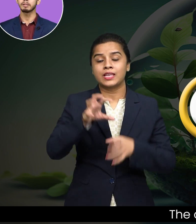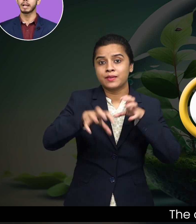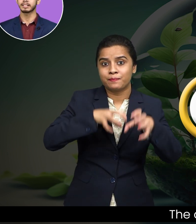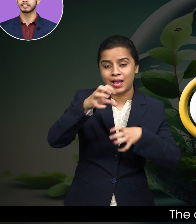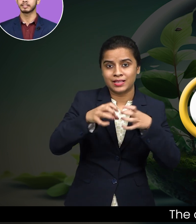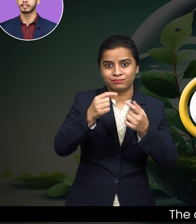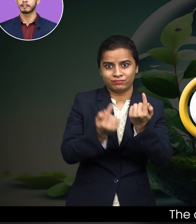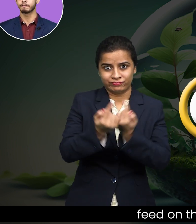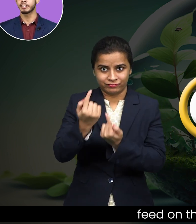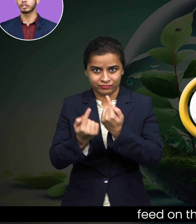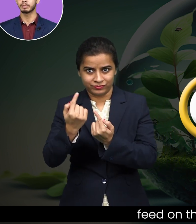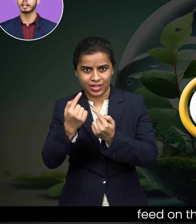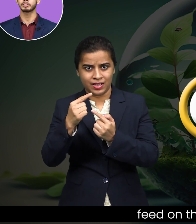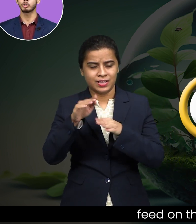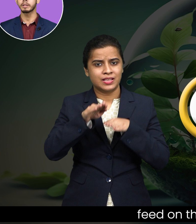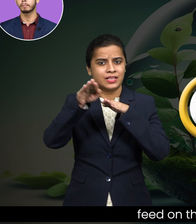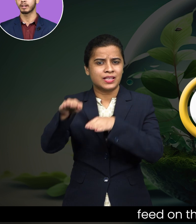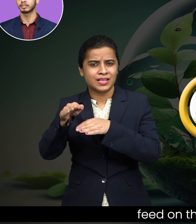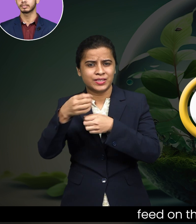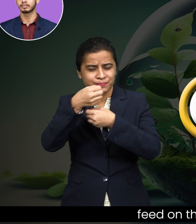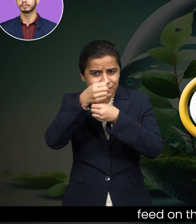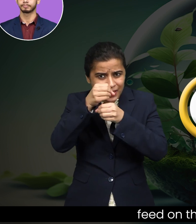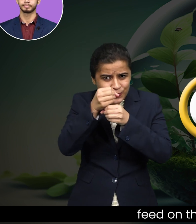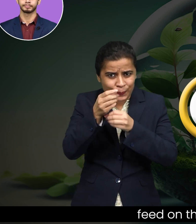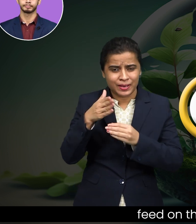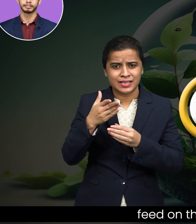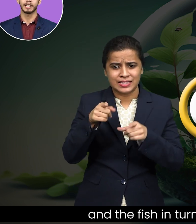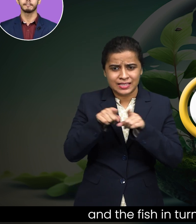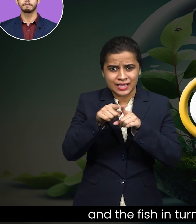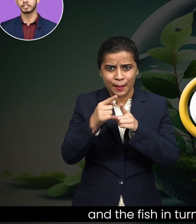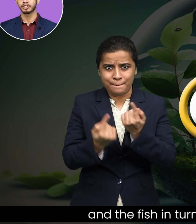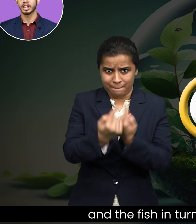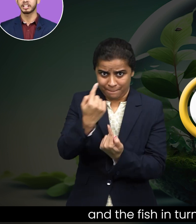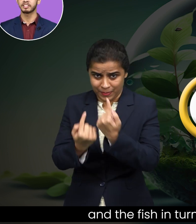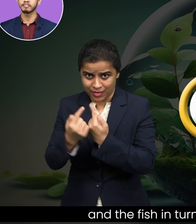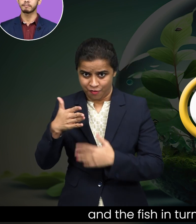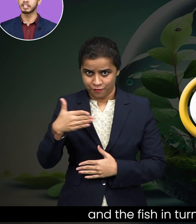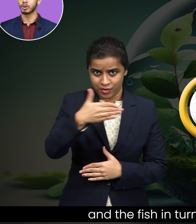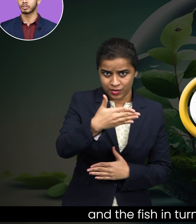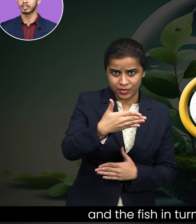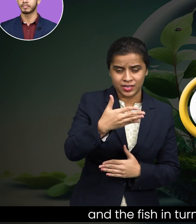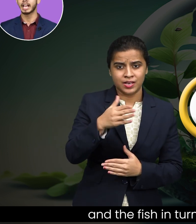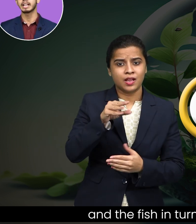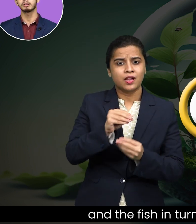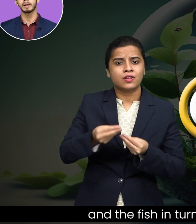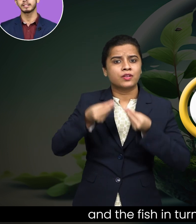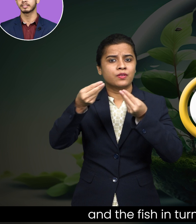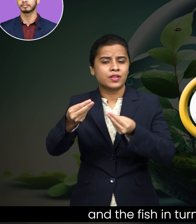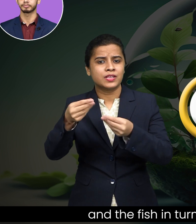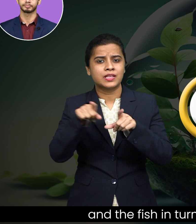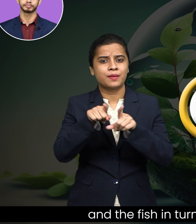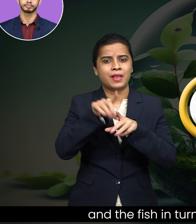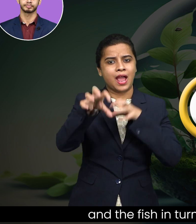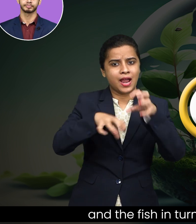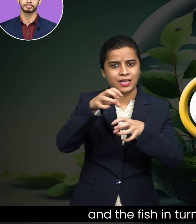The animal plankton feed on the microscopic plants and the fish in turn feed on the animal plankton.